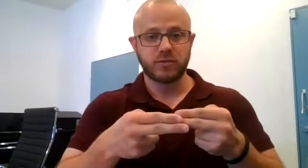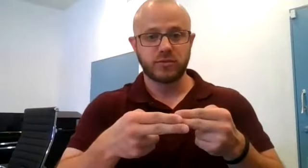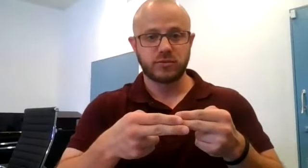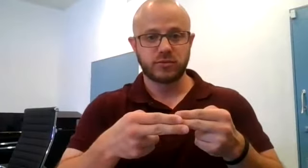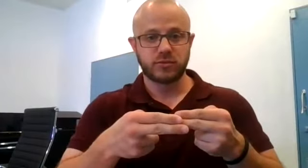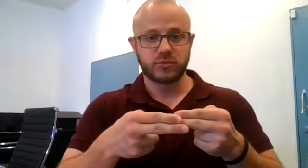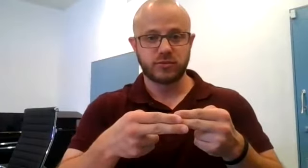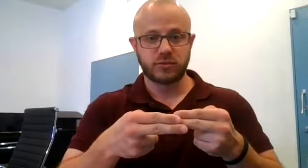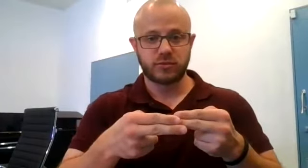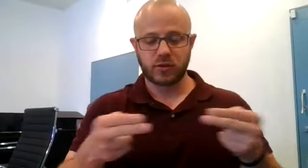Belt.